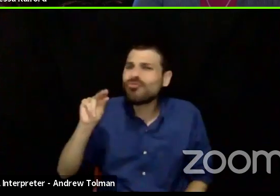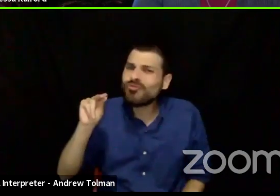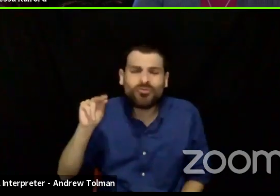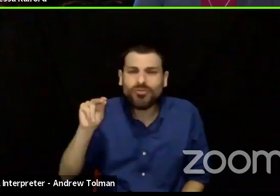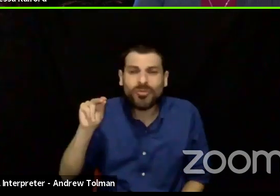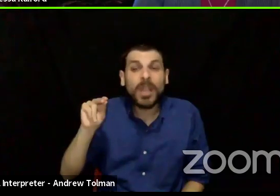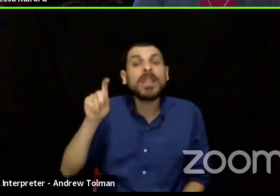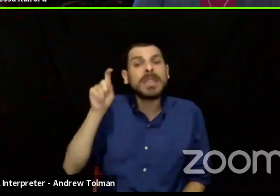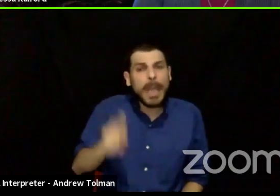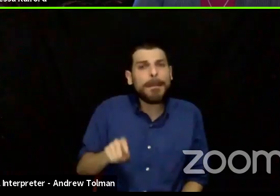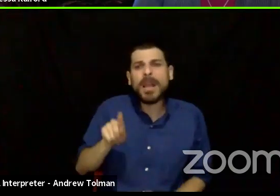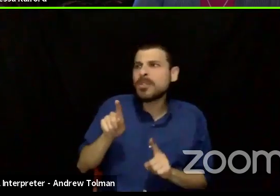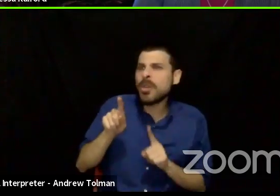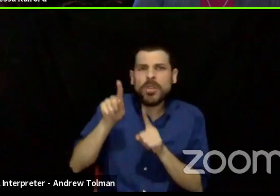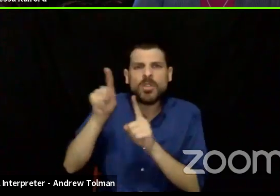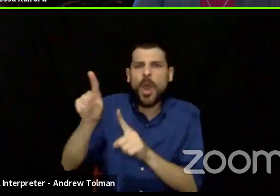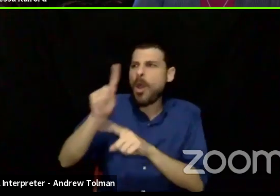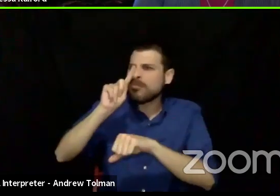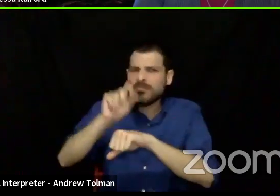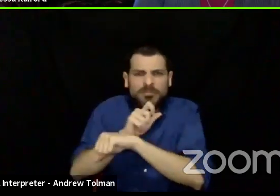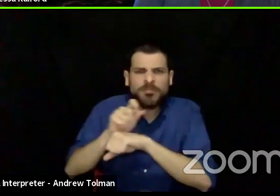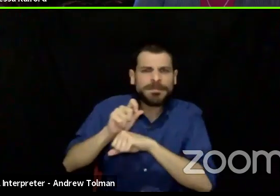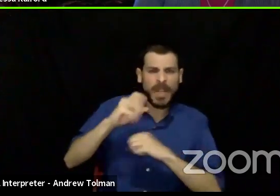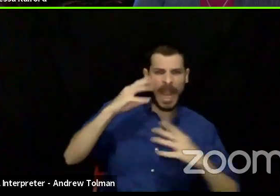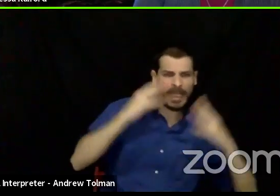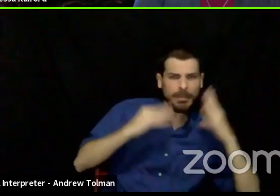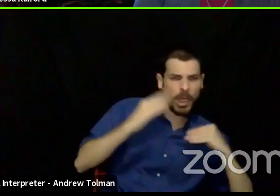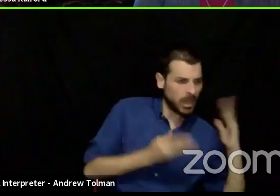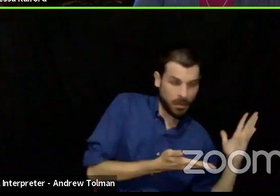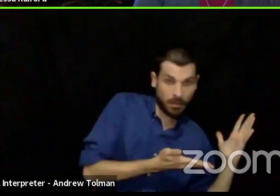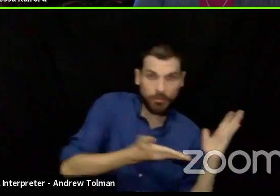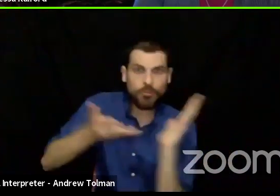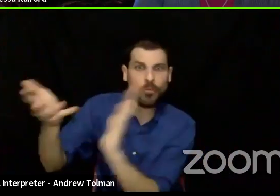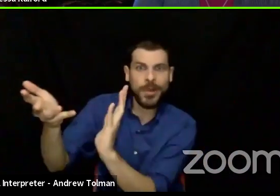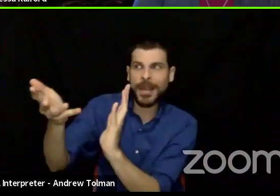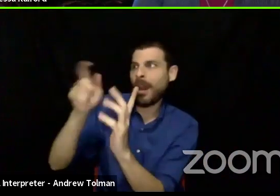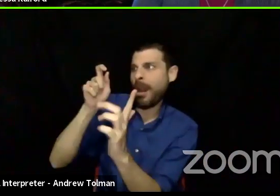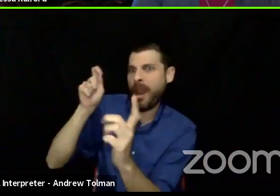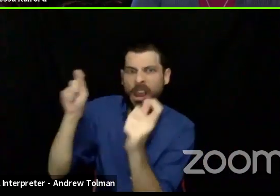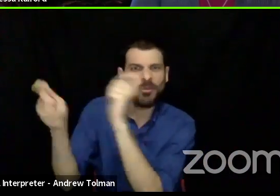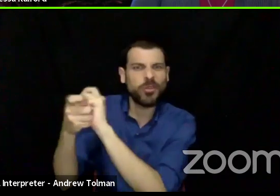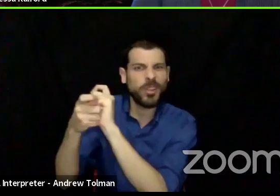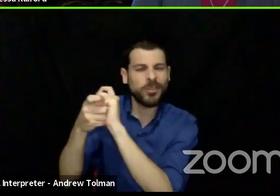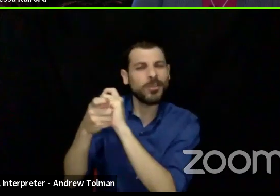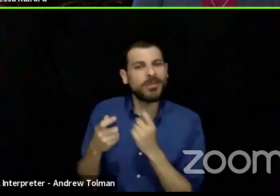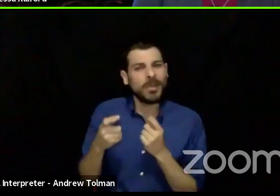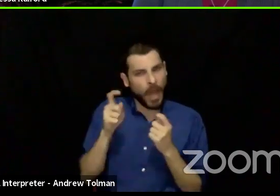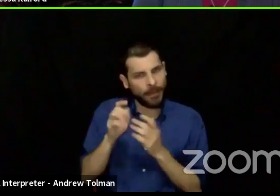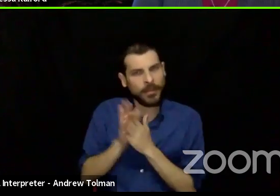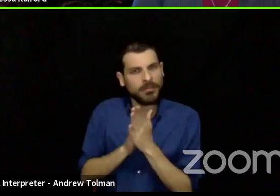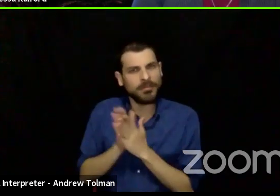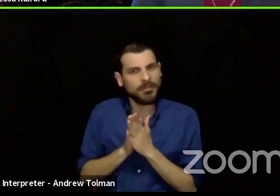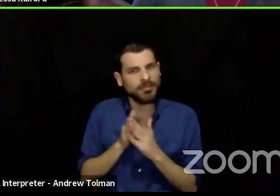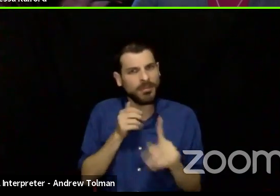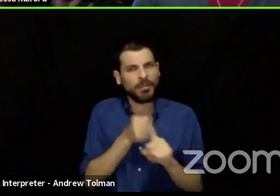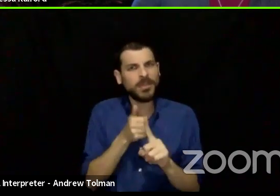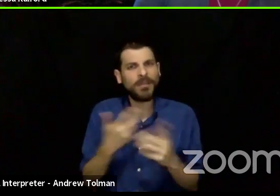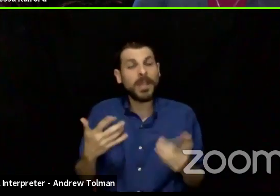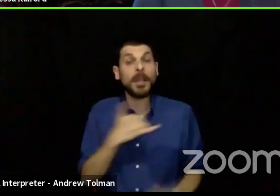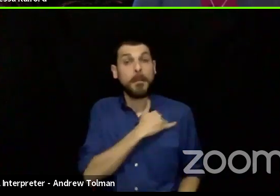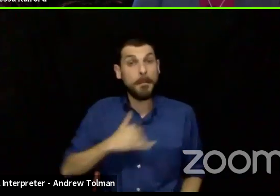and their commitment to community to make that change, because it literally takes political will. The seat of the mayor actually gets